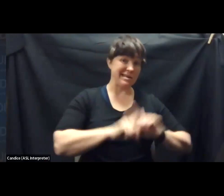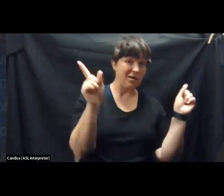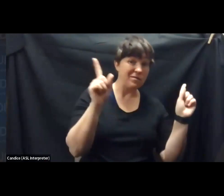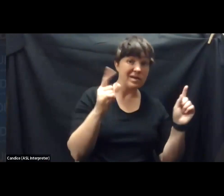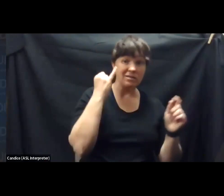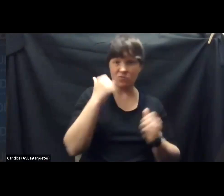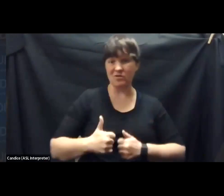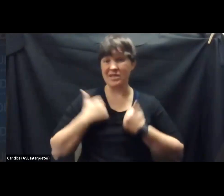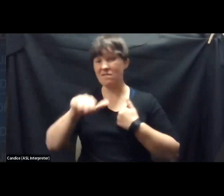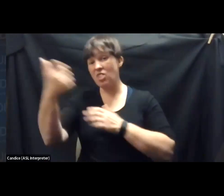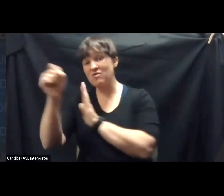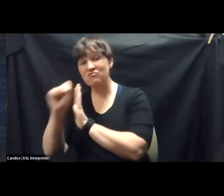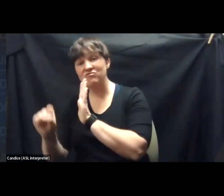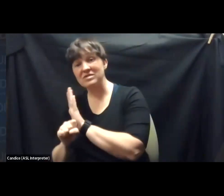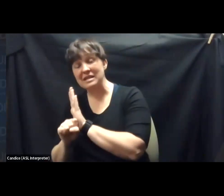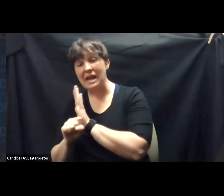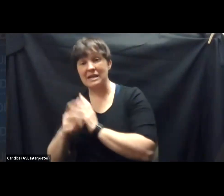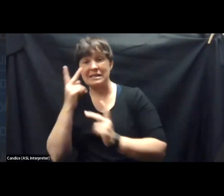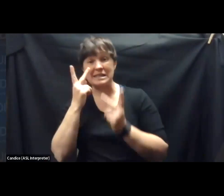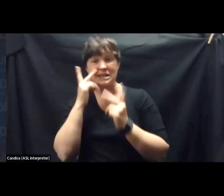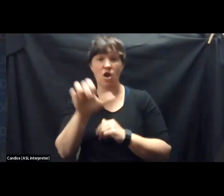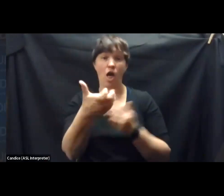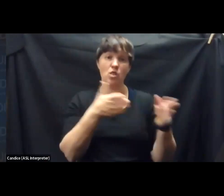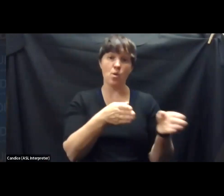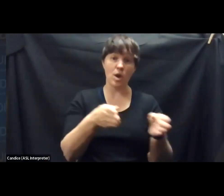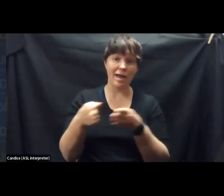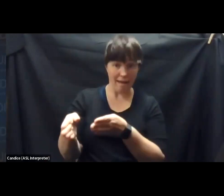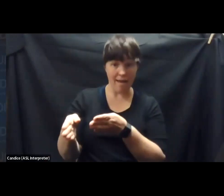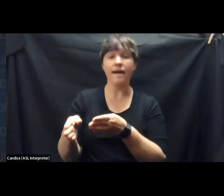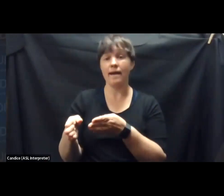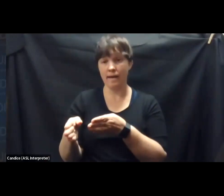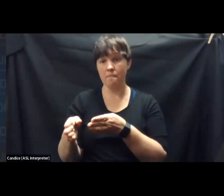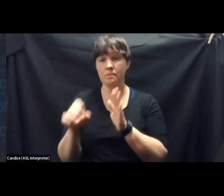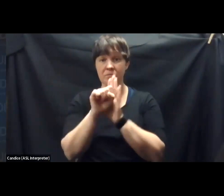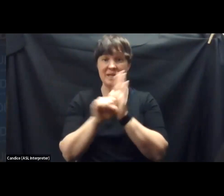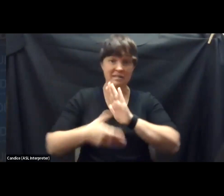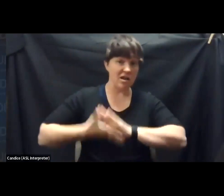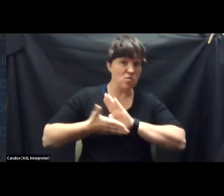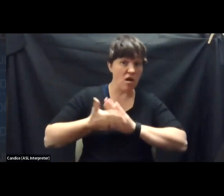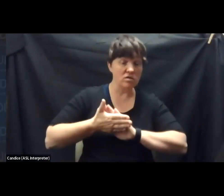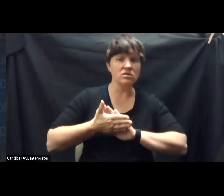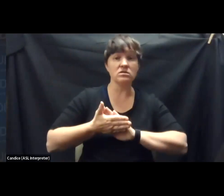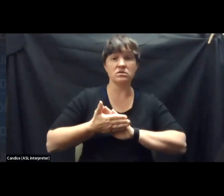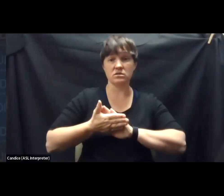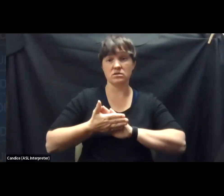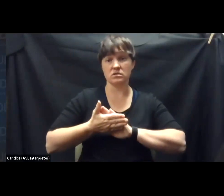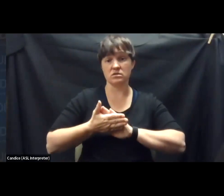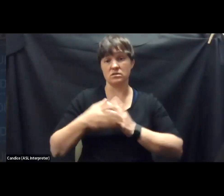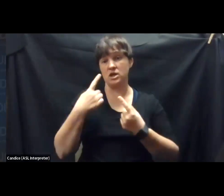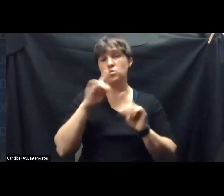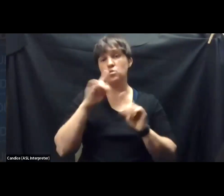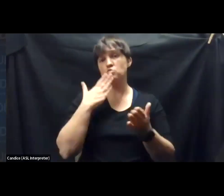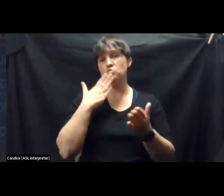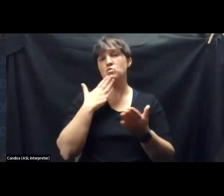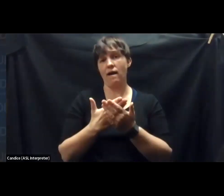you've ever lived in another state and seen another way, way another state has done it, and it worked really well,